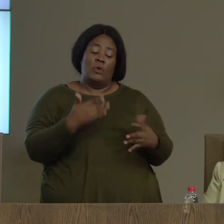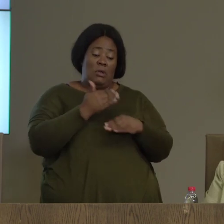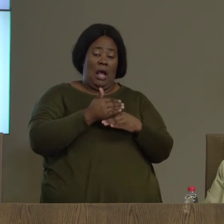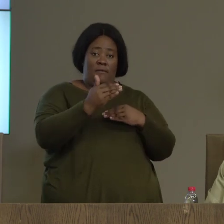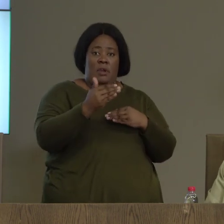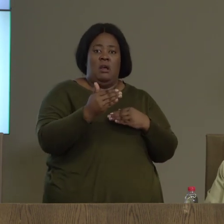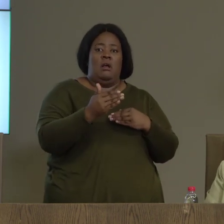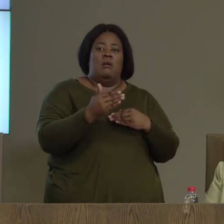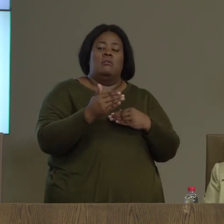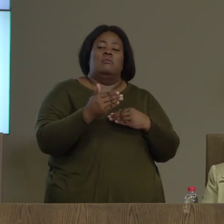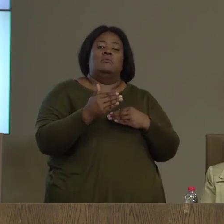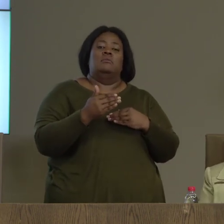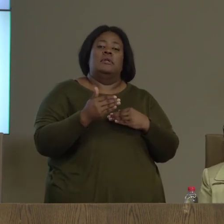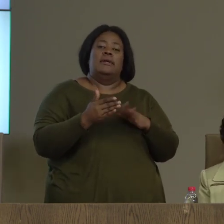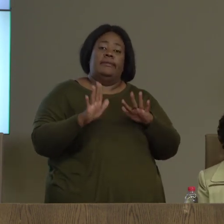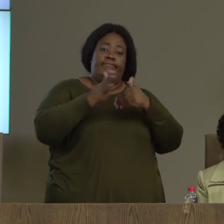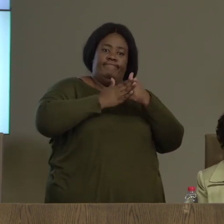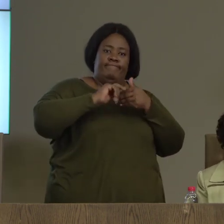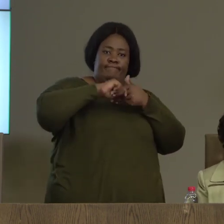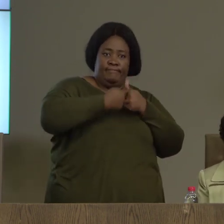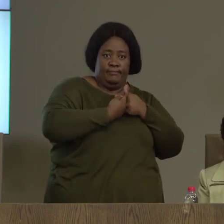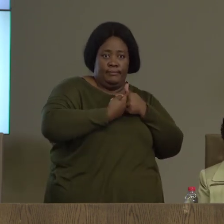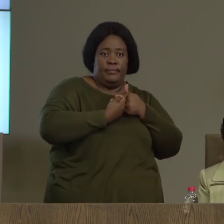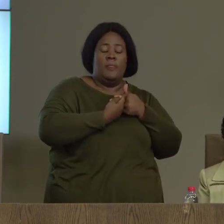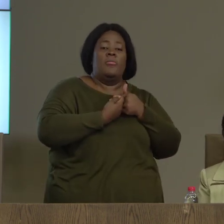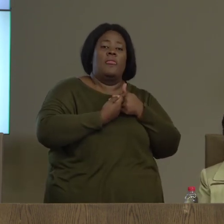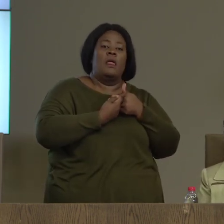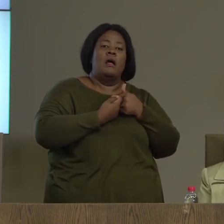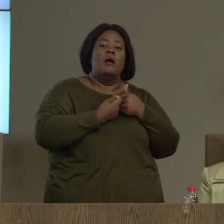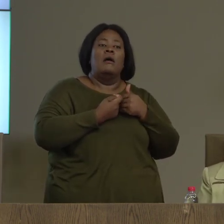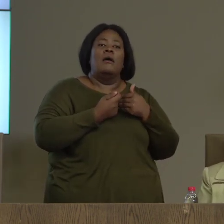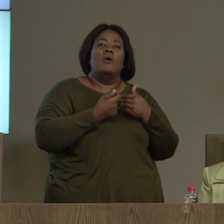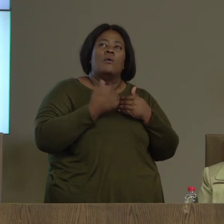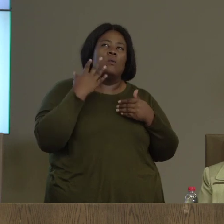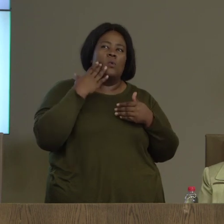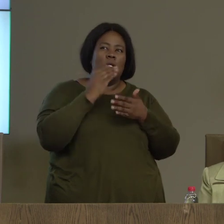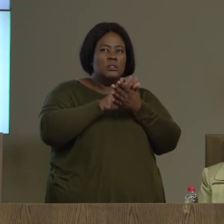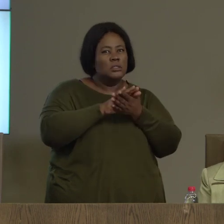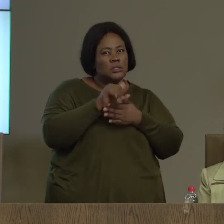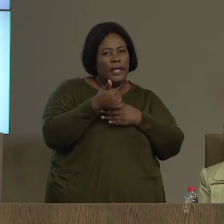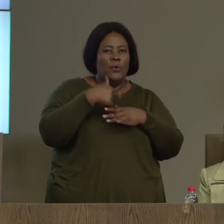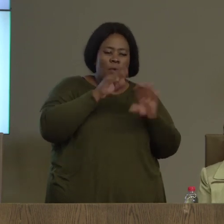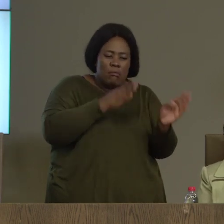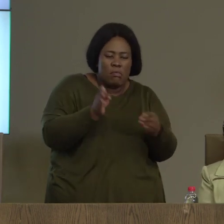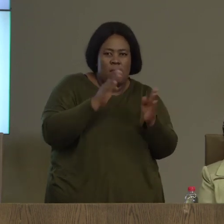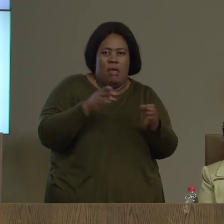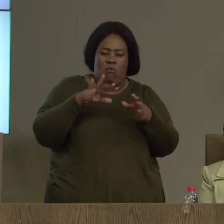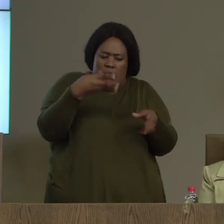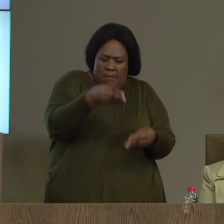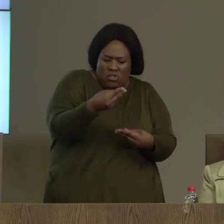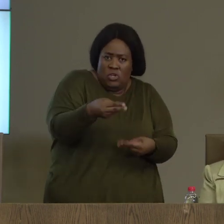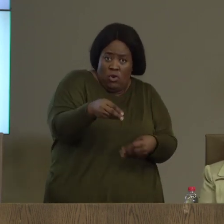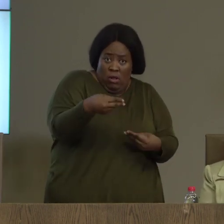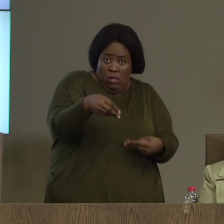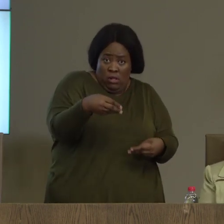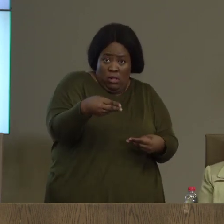lockdown is lifted on the 16th, we have agreed with MECs because we're in constant communication, we're preparing recovery materials, and the materials